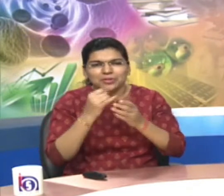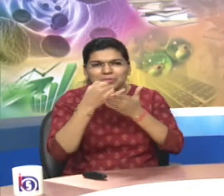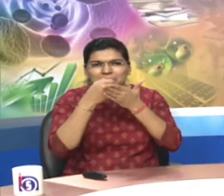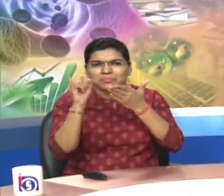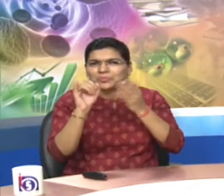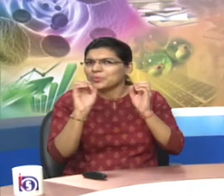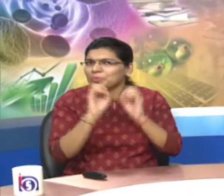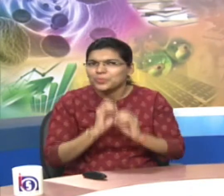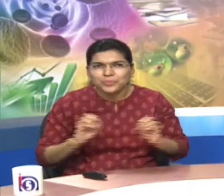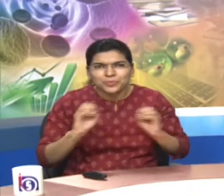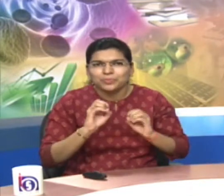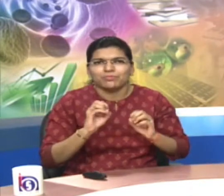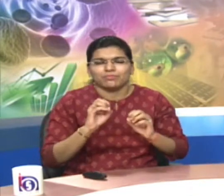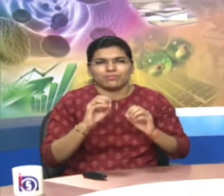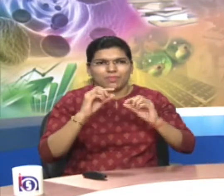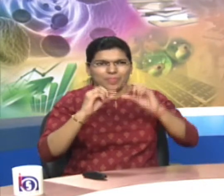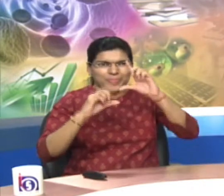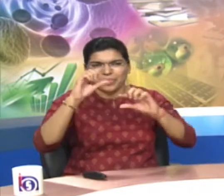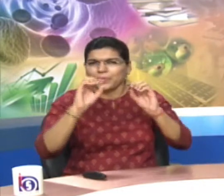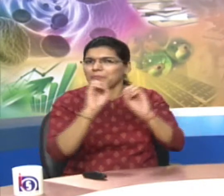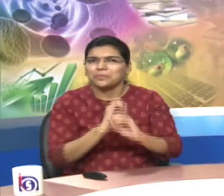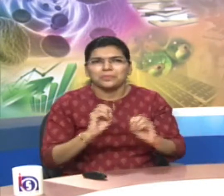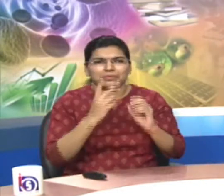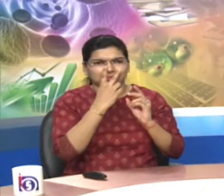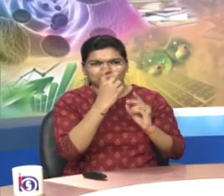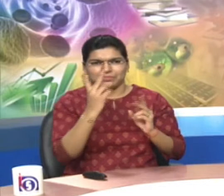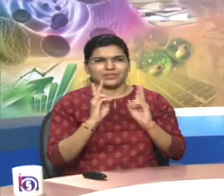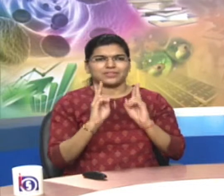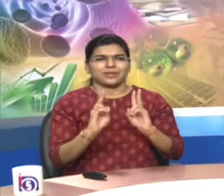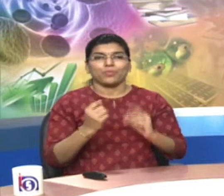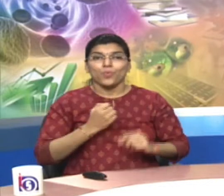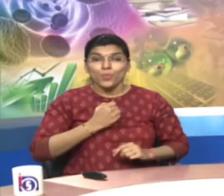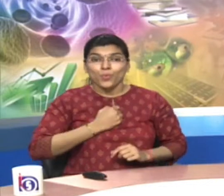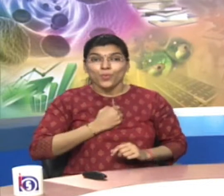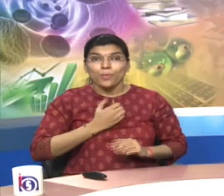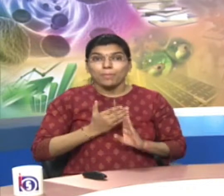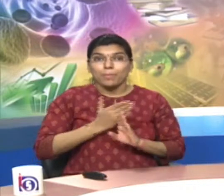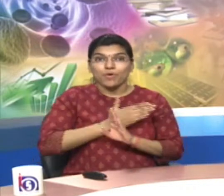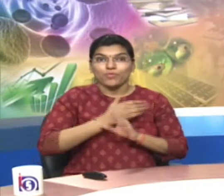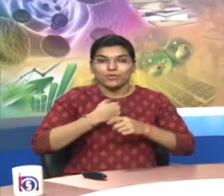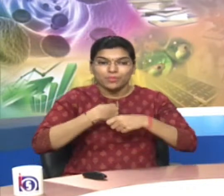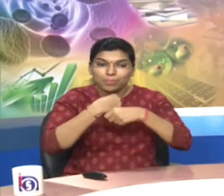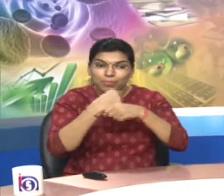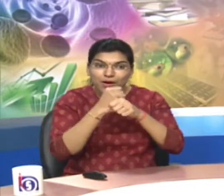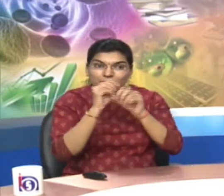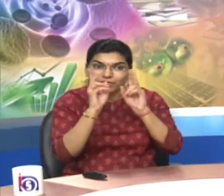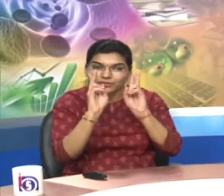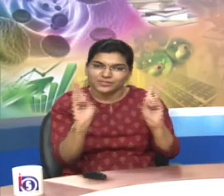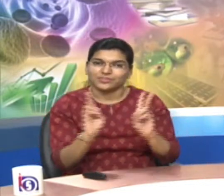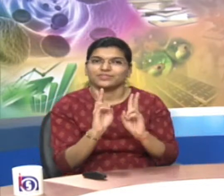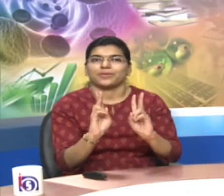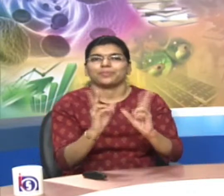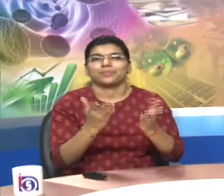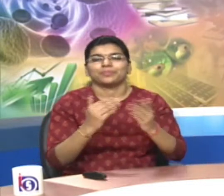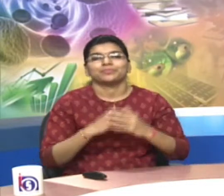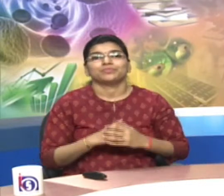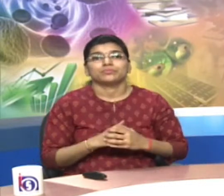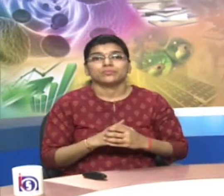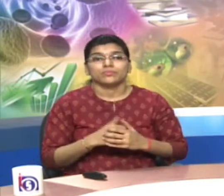saw that my data is not deleted and my data is not modified. It is same as my own work. As